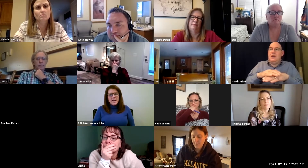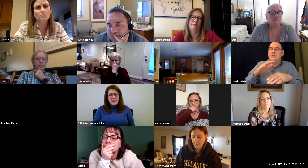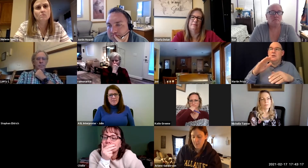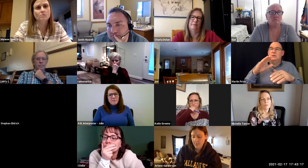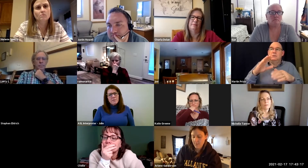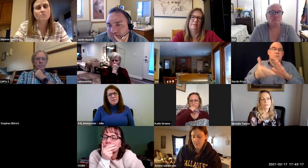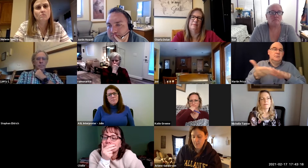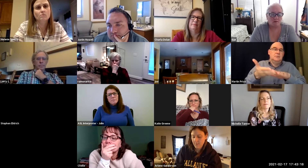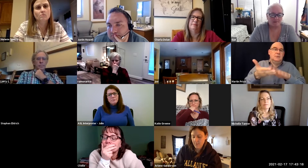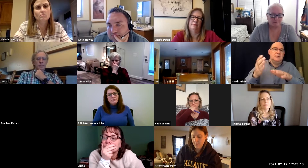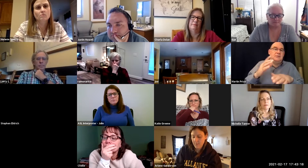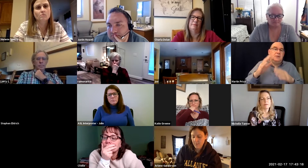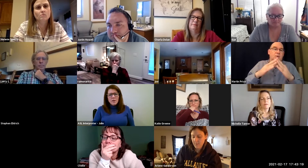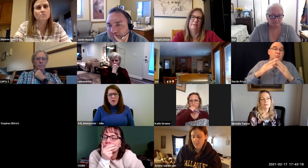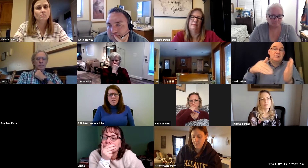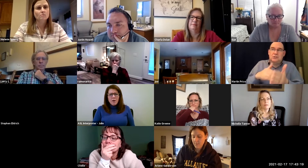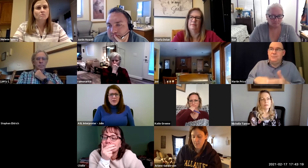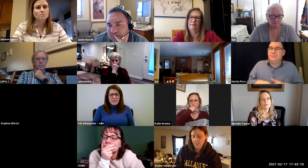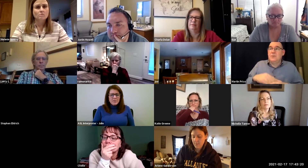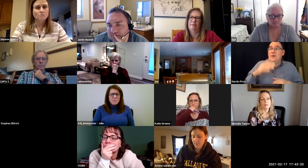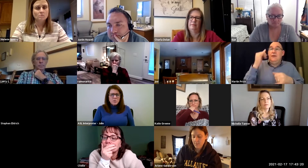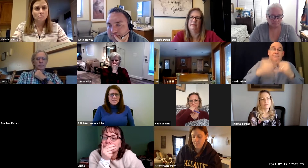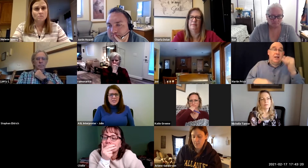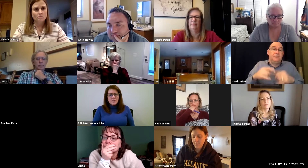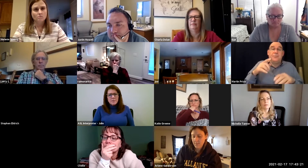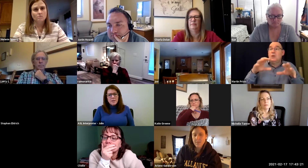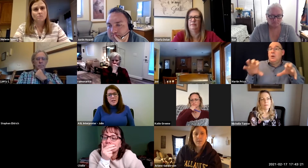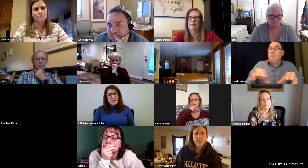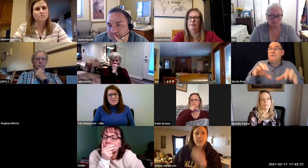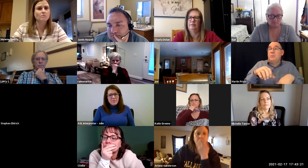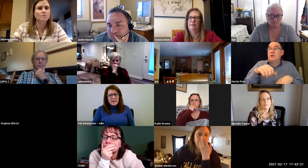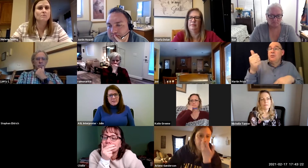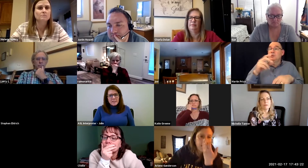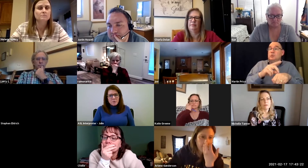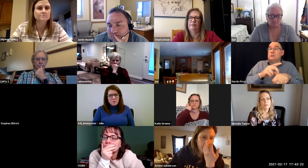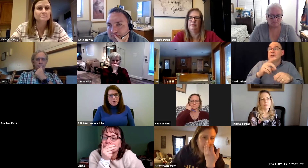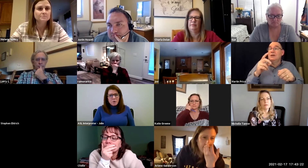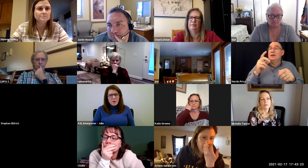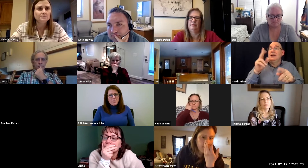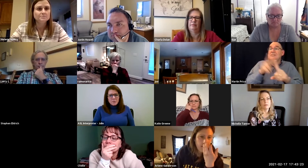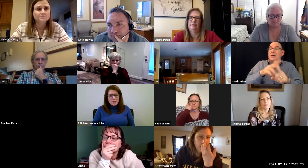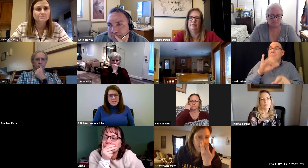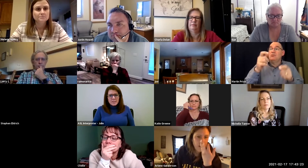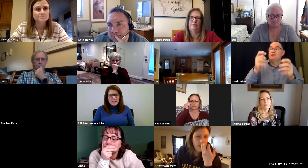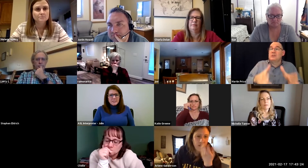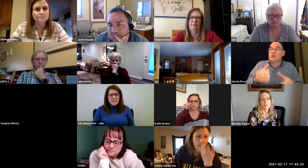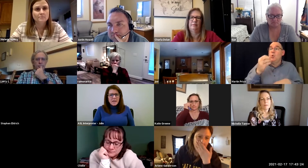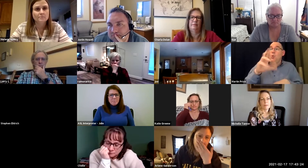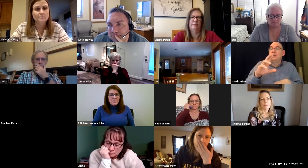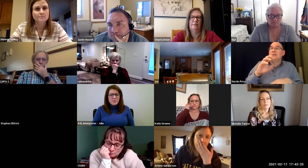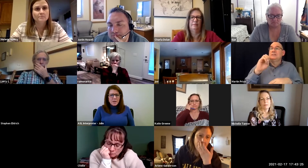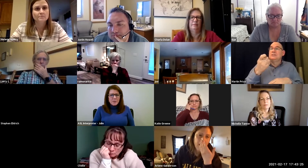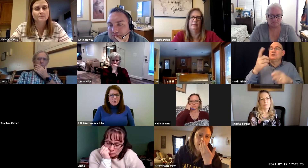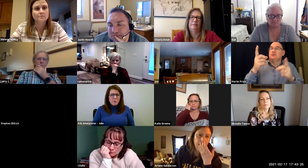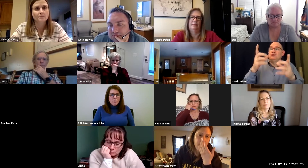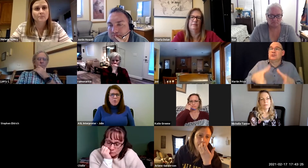DSDHH staff on operating the community center. And then finally, perform other duties as assigned